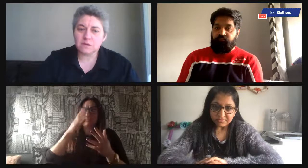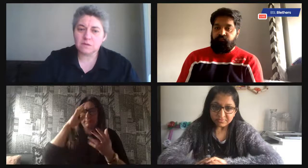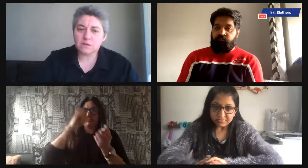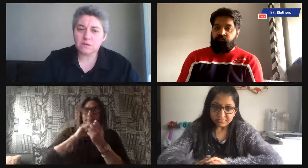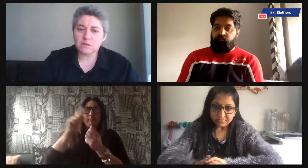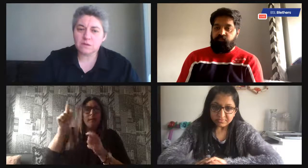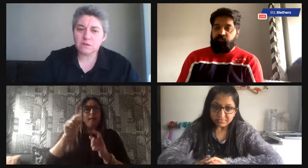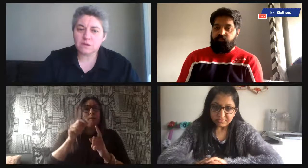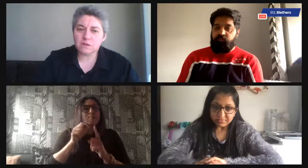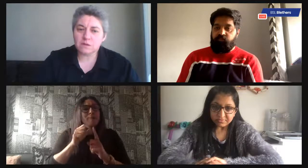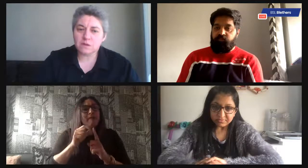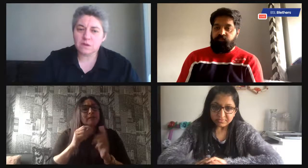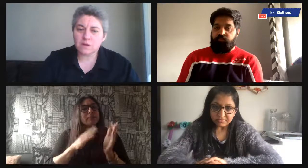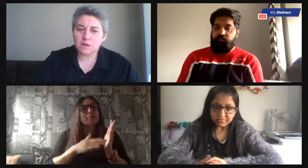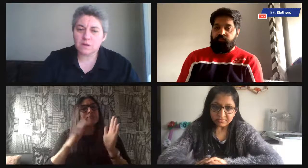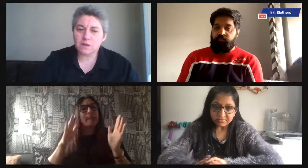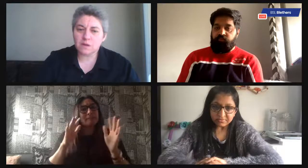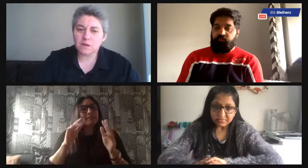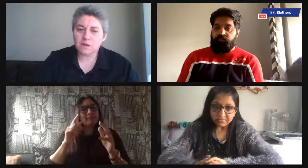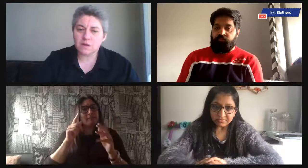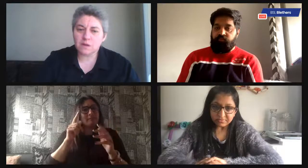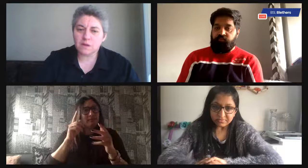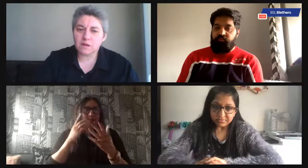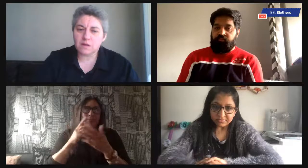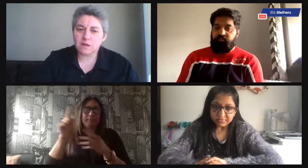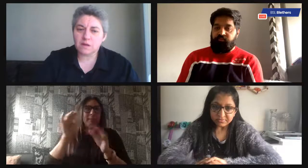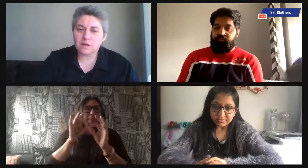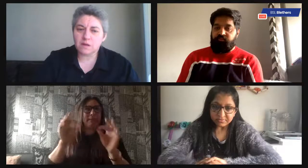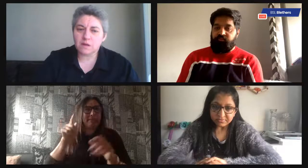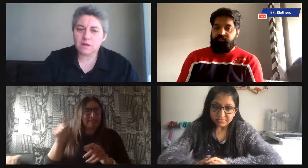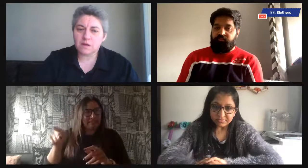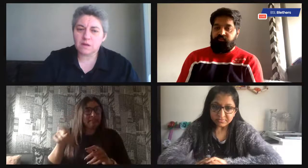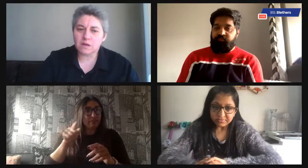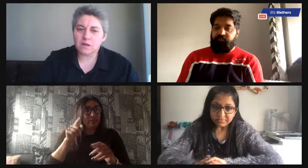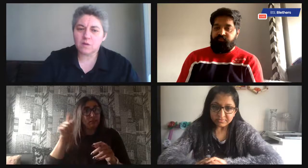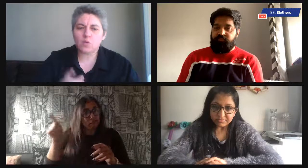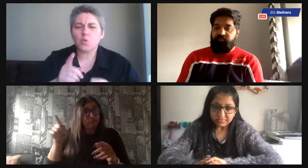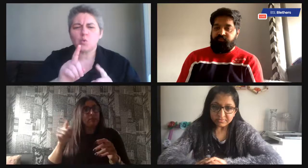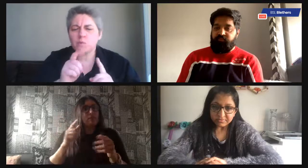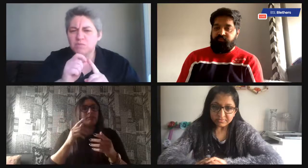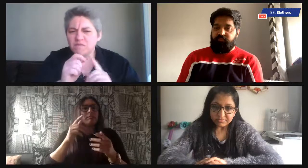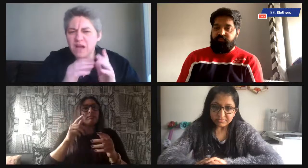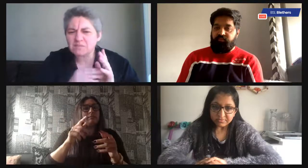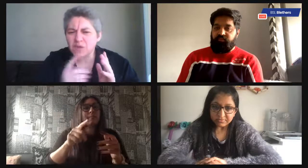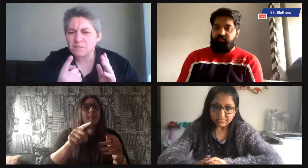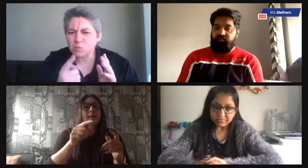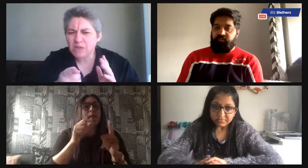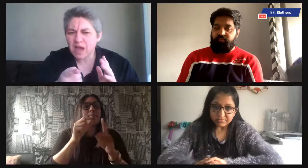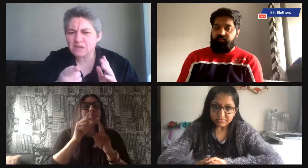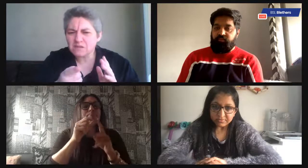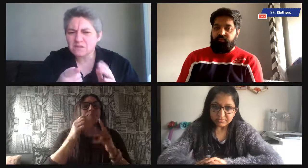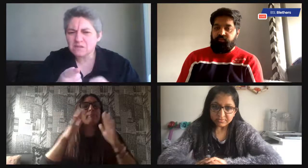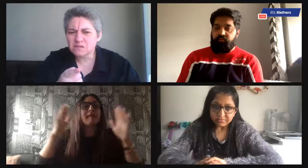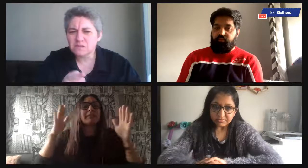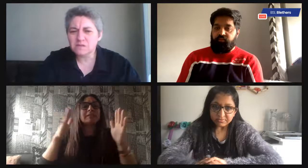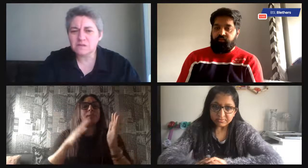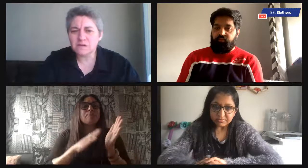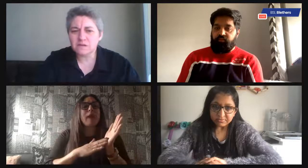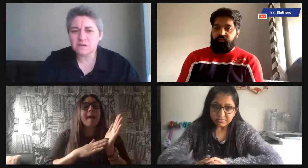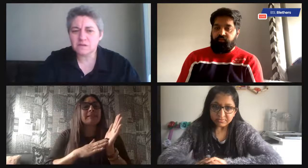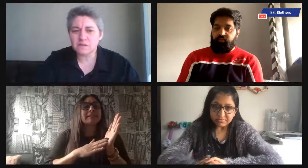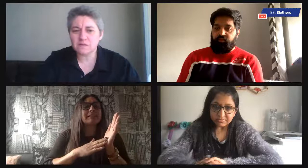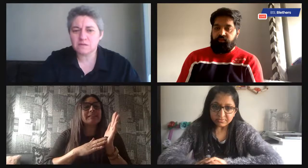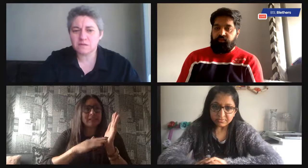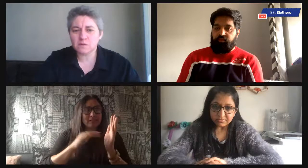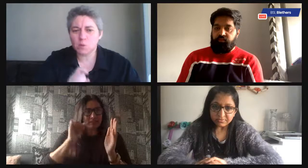older. And really, the reason that we do that is a month of remembrance to Prophet Muhammad,